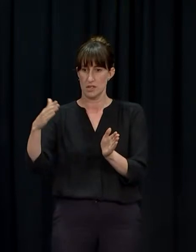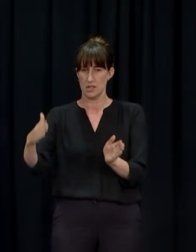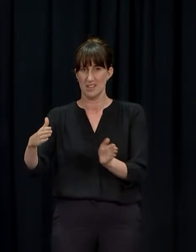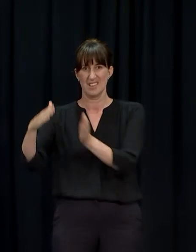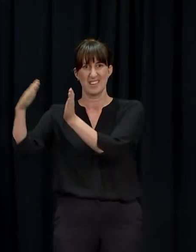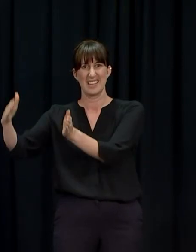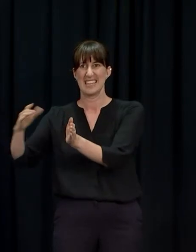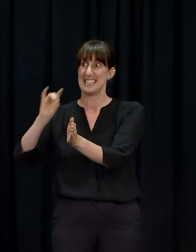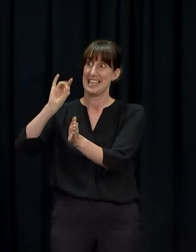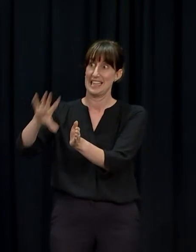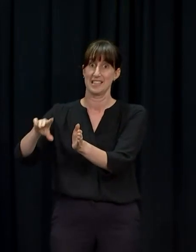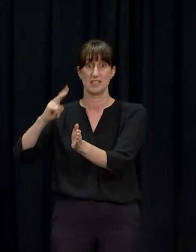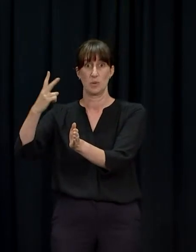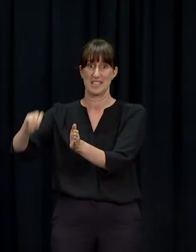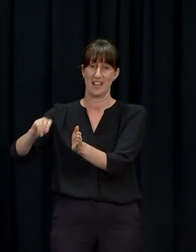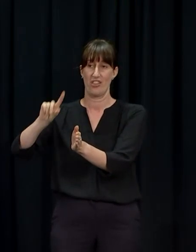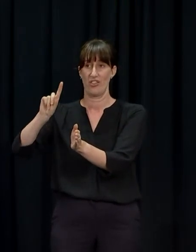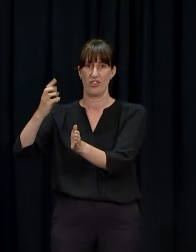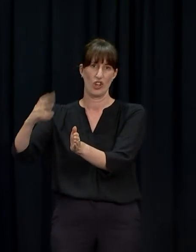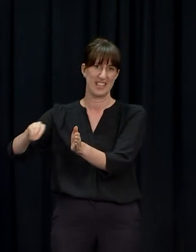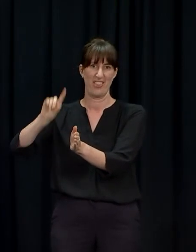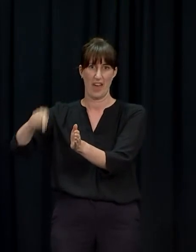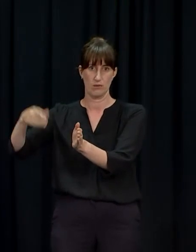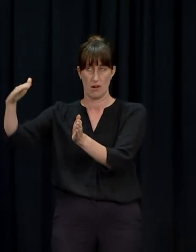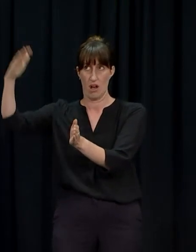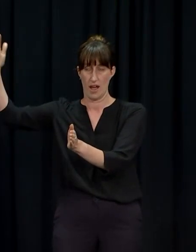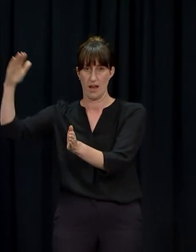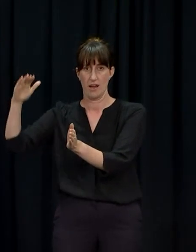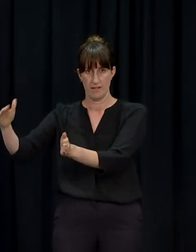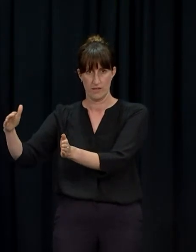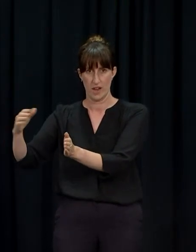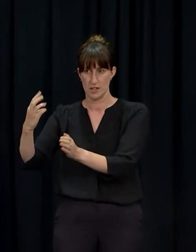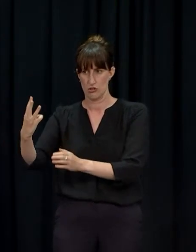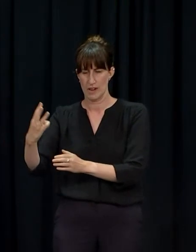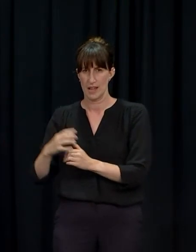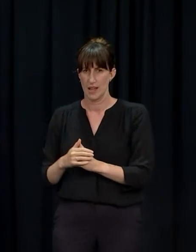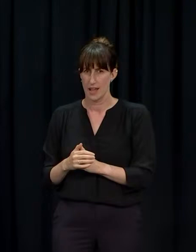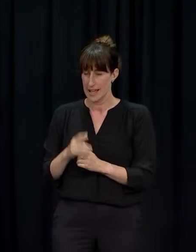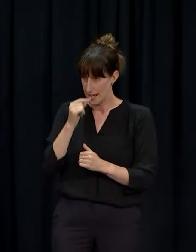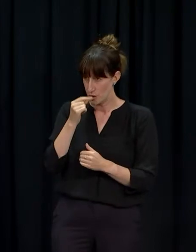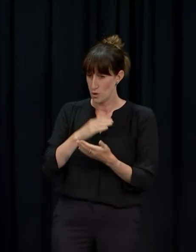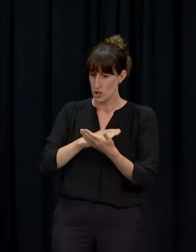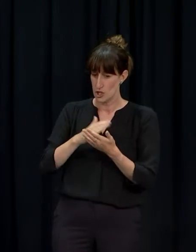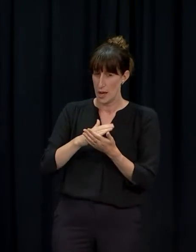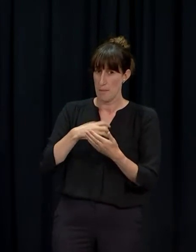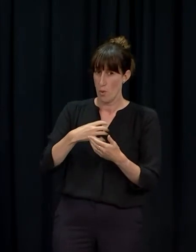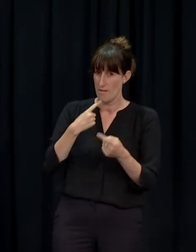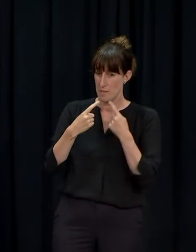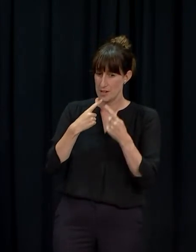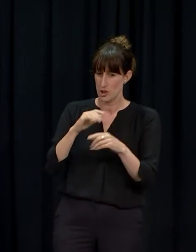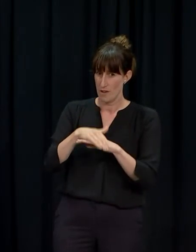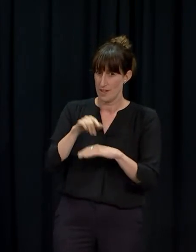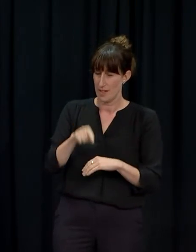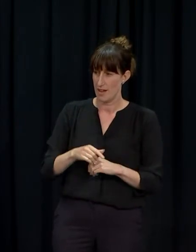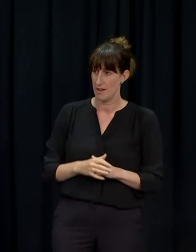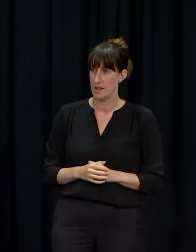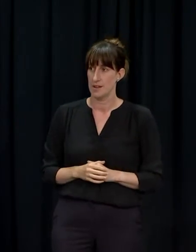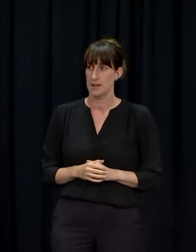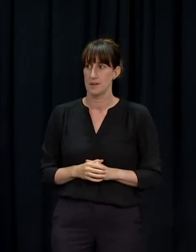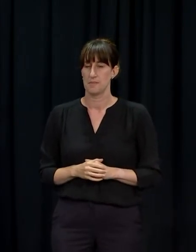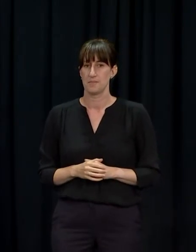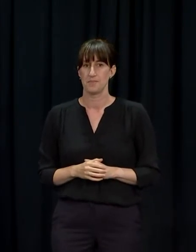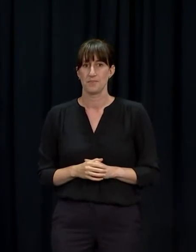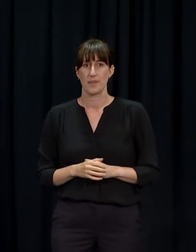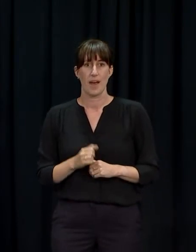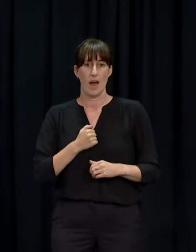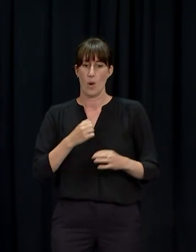and when that's supposed to, or this next outbreak and when that's going to occur? The plan that we've announced isn't based